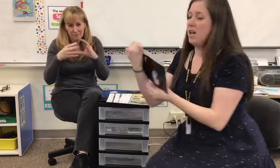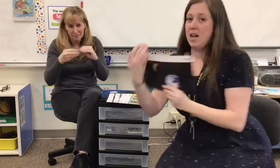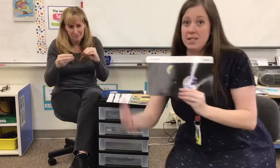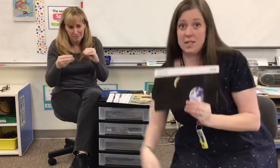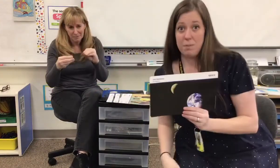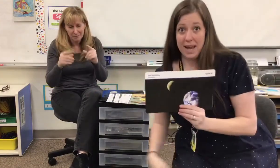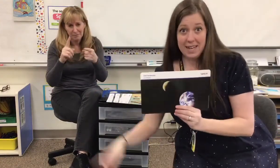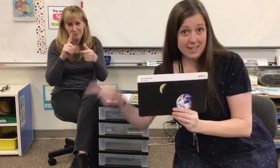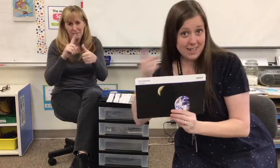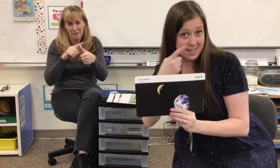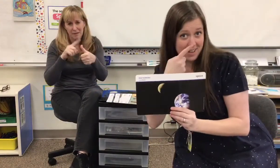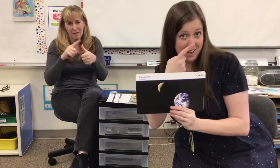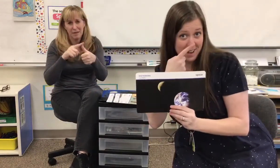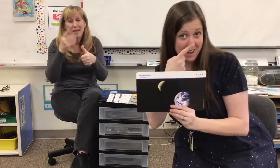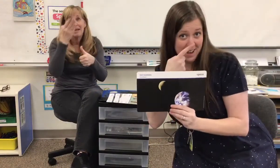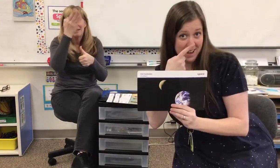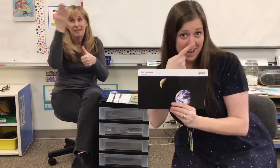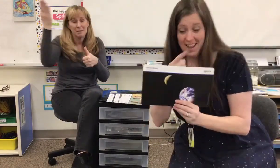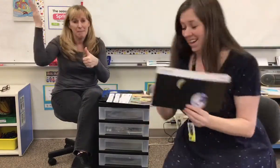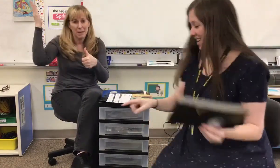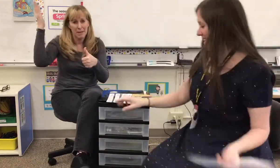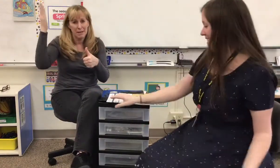are space,